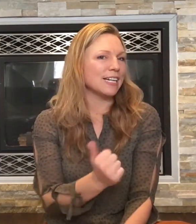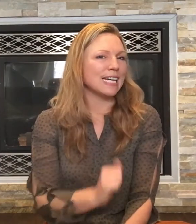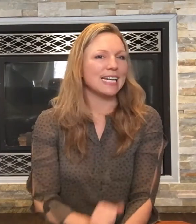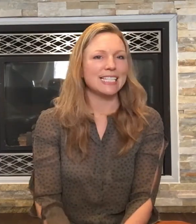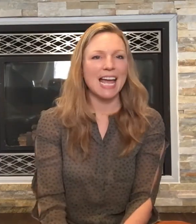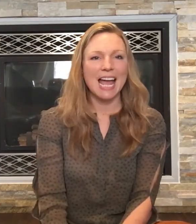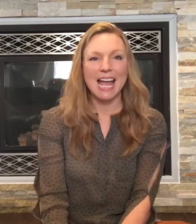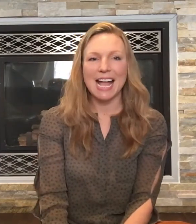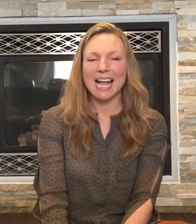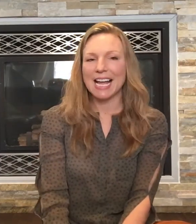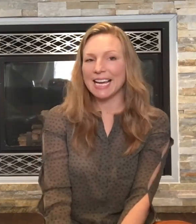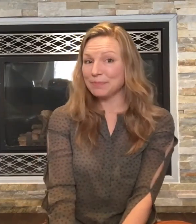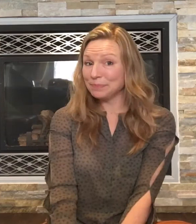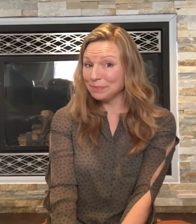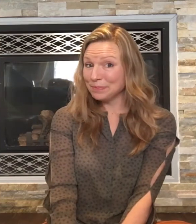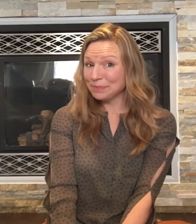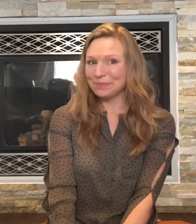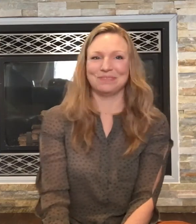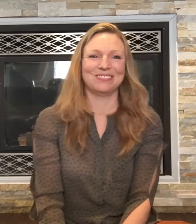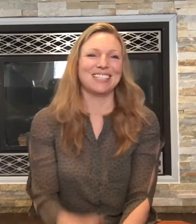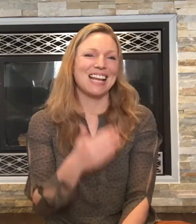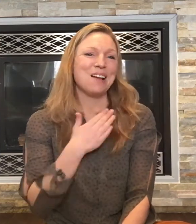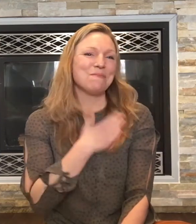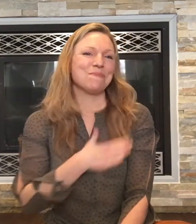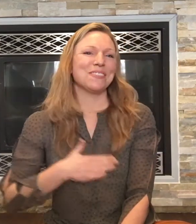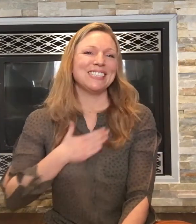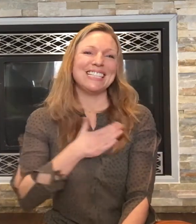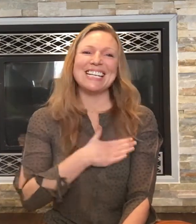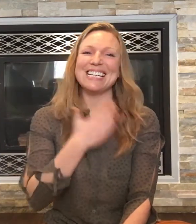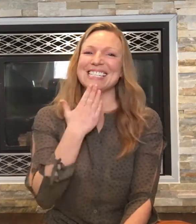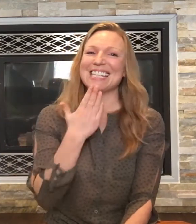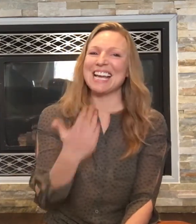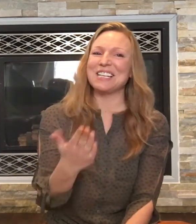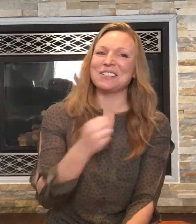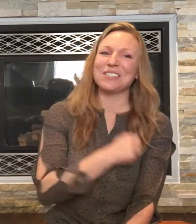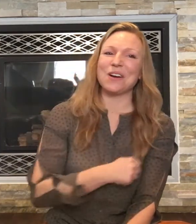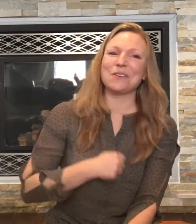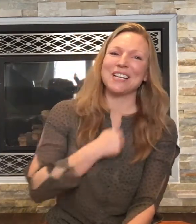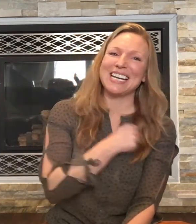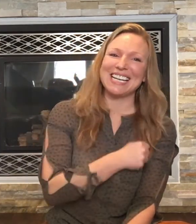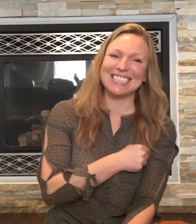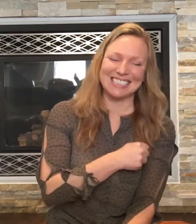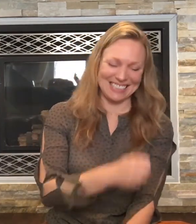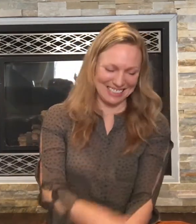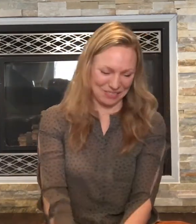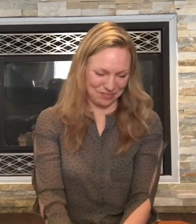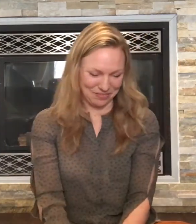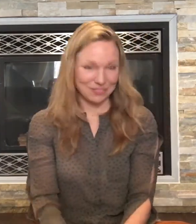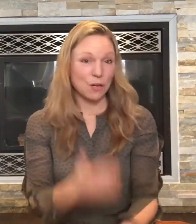every day. Thank you. Please, thank you, sorry, helps everyone feel good.